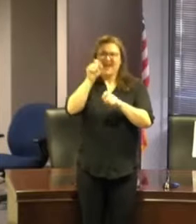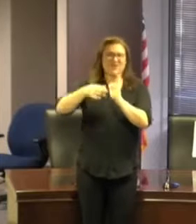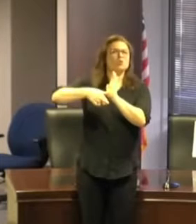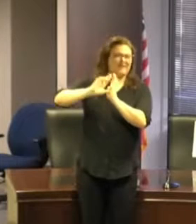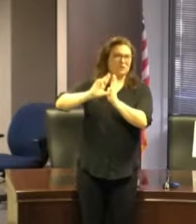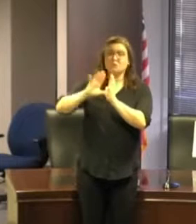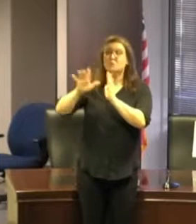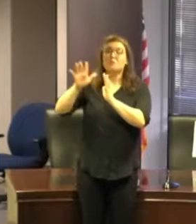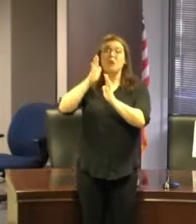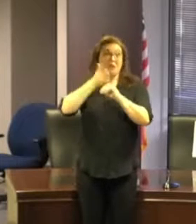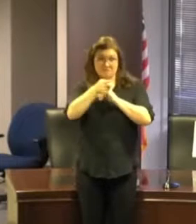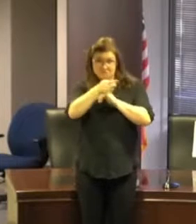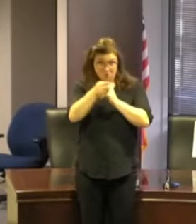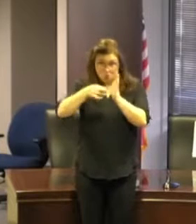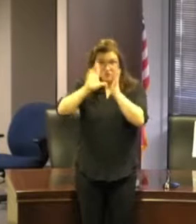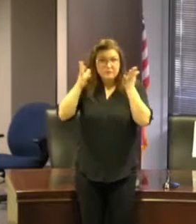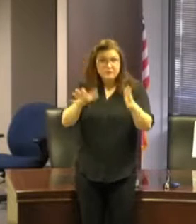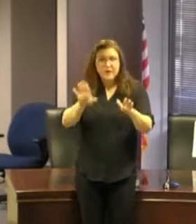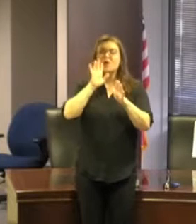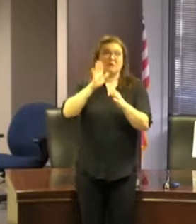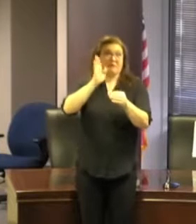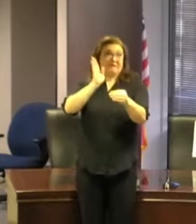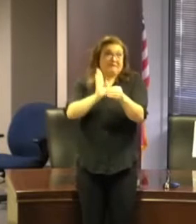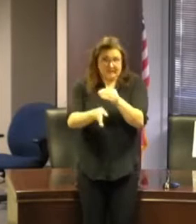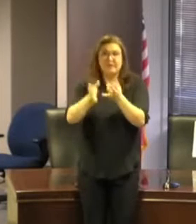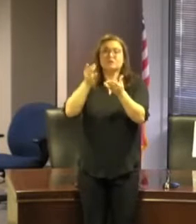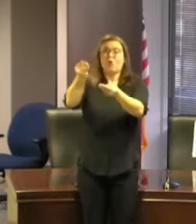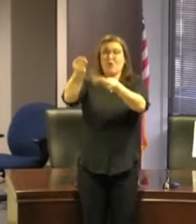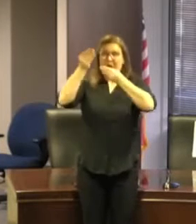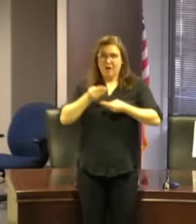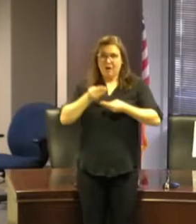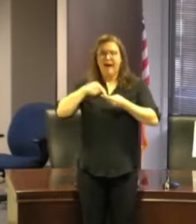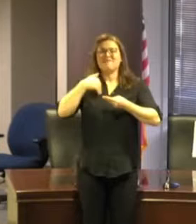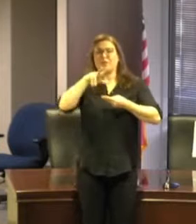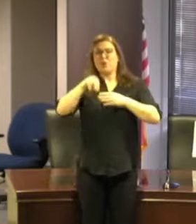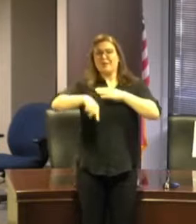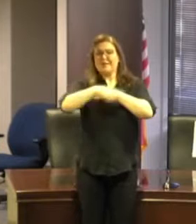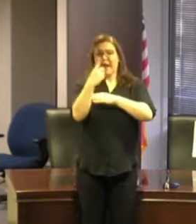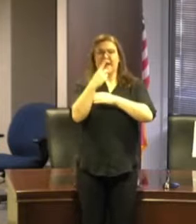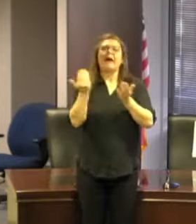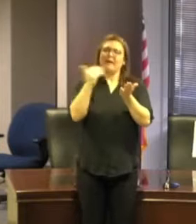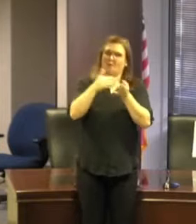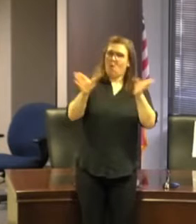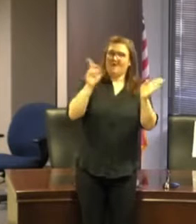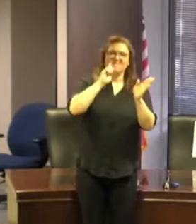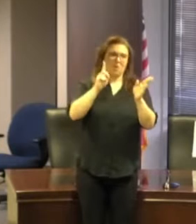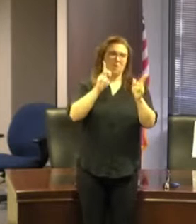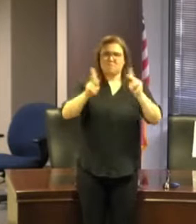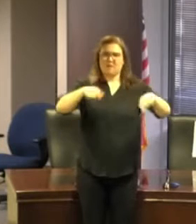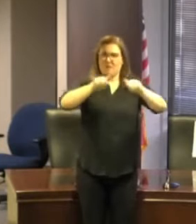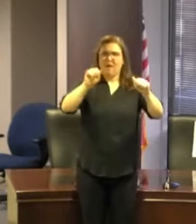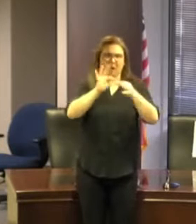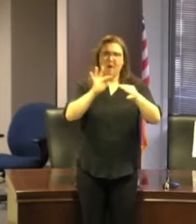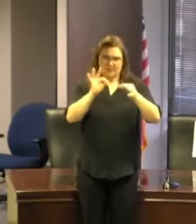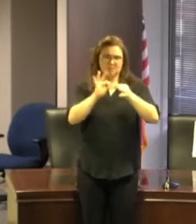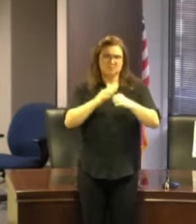soon. That will then kick off a 30-day federal public comment period that will occur once that is done. We feel